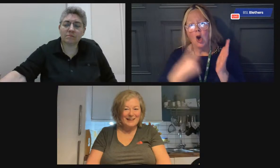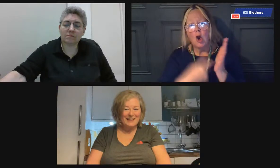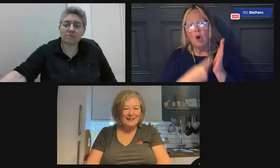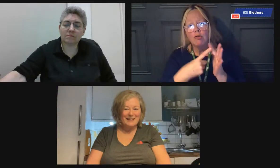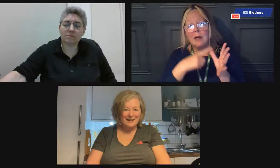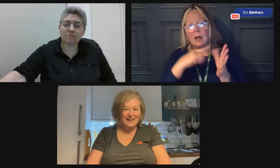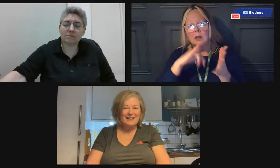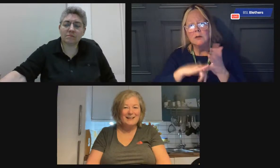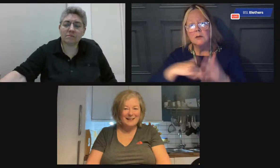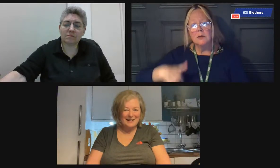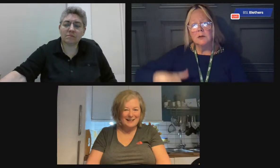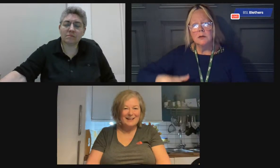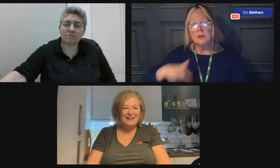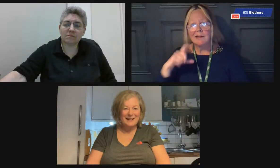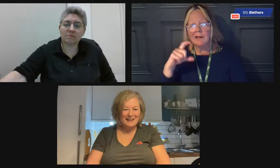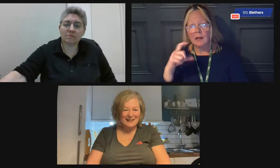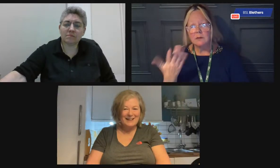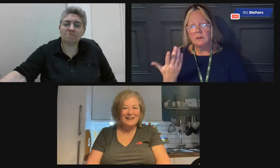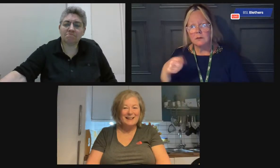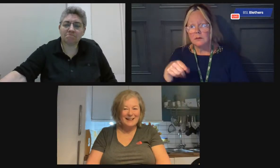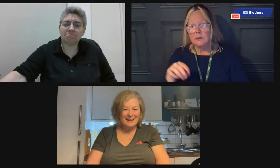silent cancer is